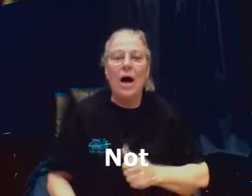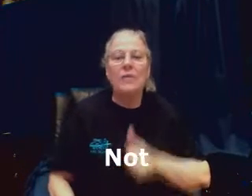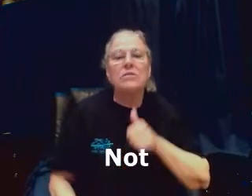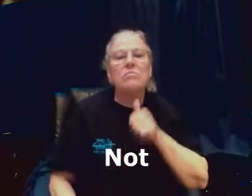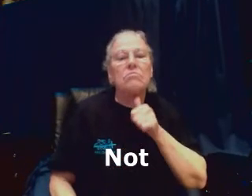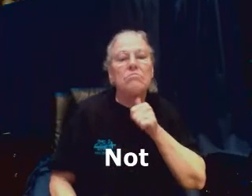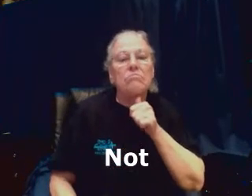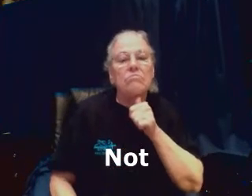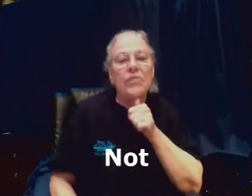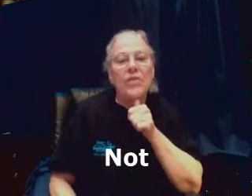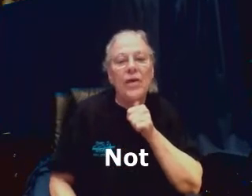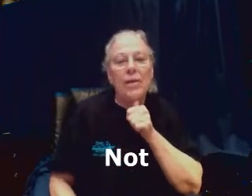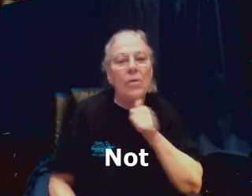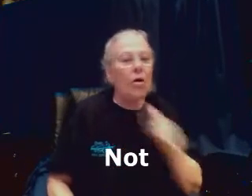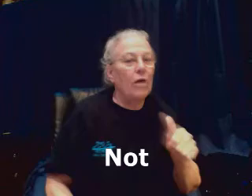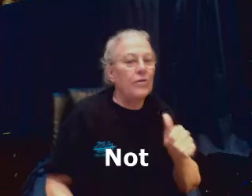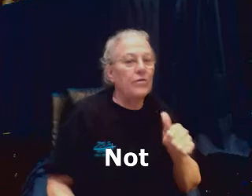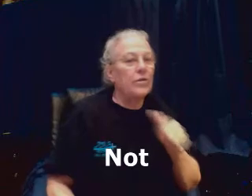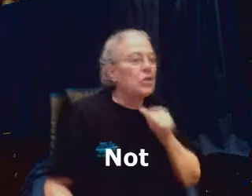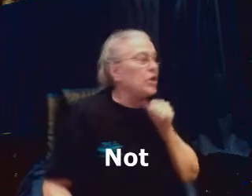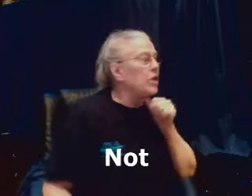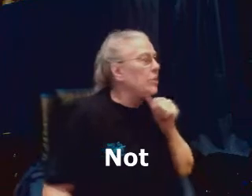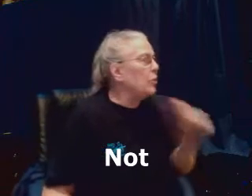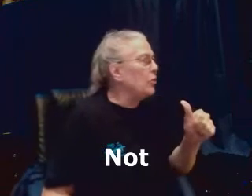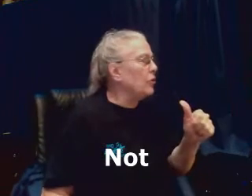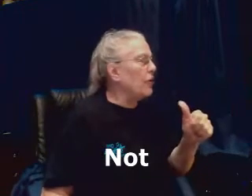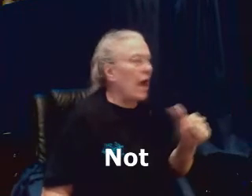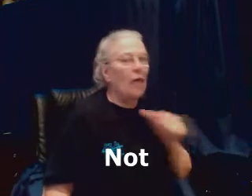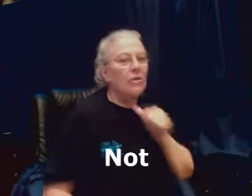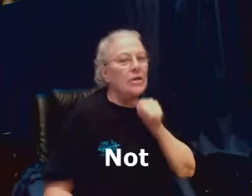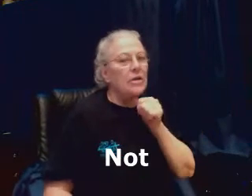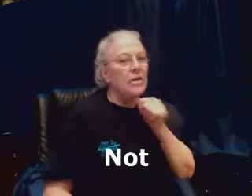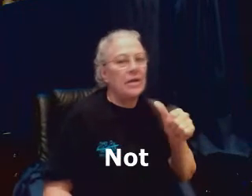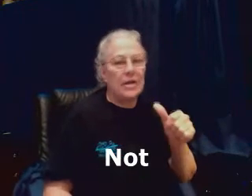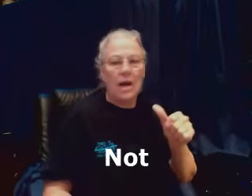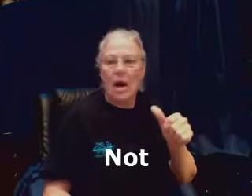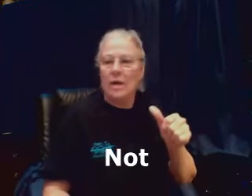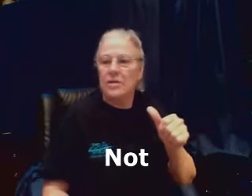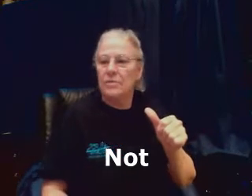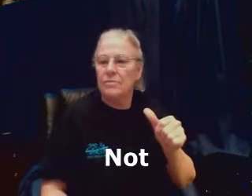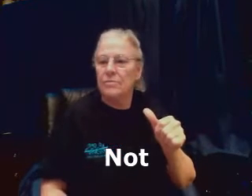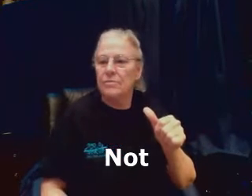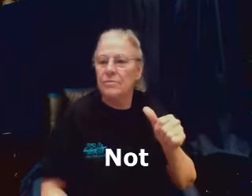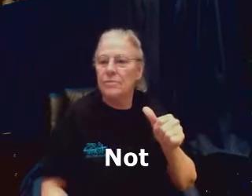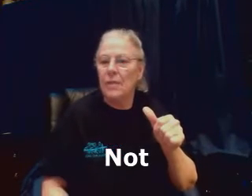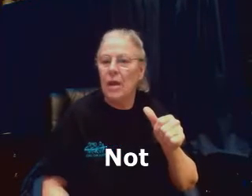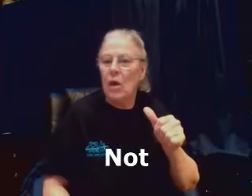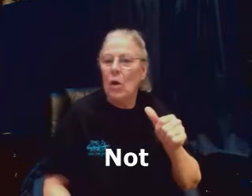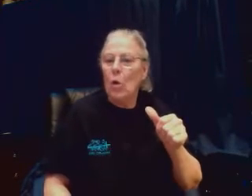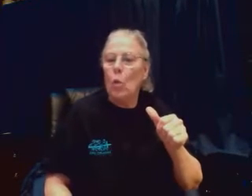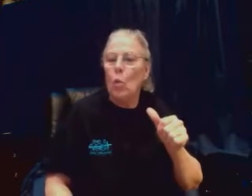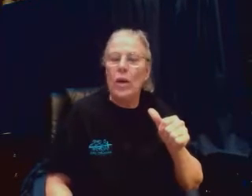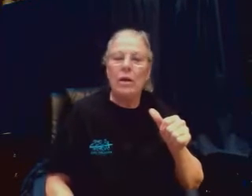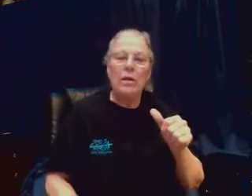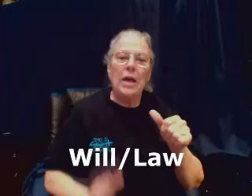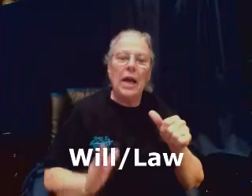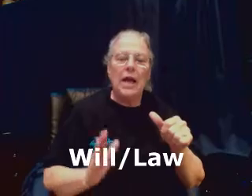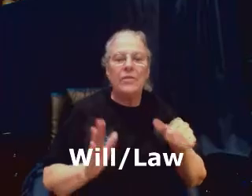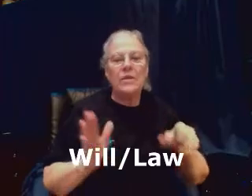Not, thumb off of the chin, pulled out. Not. Will, and this